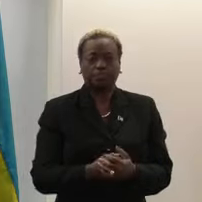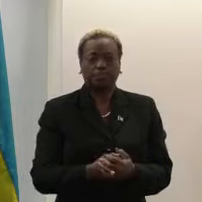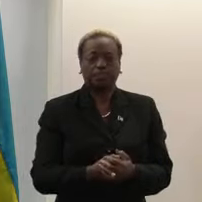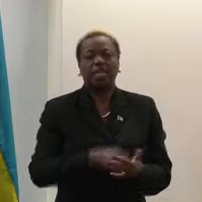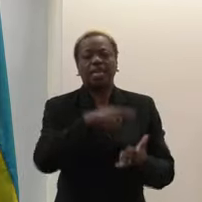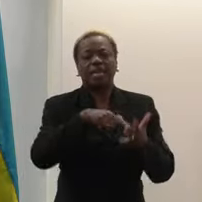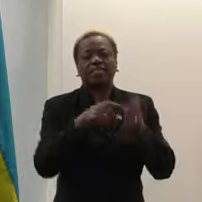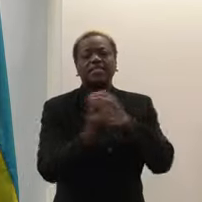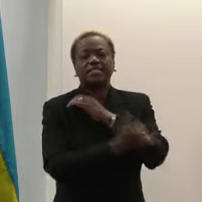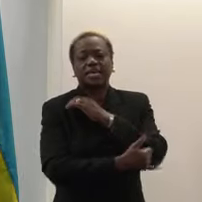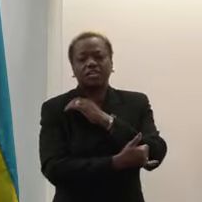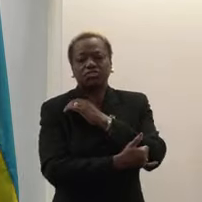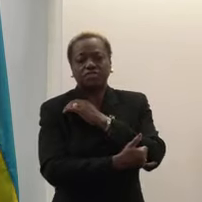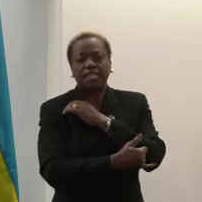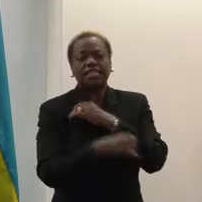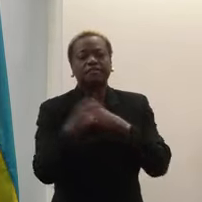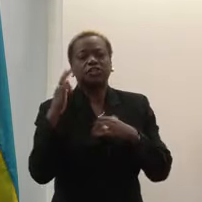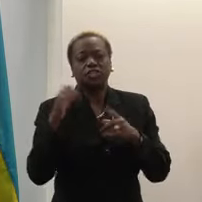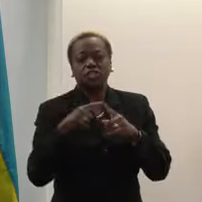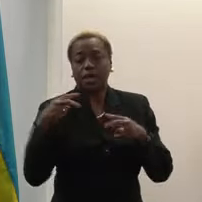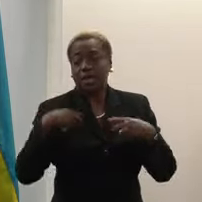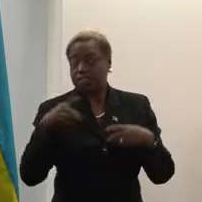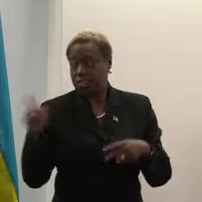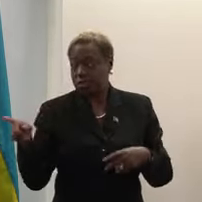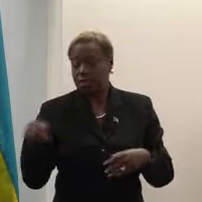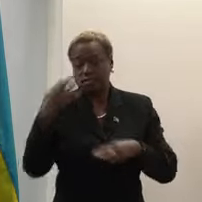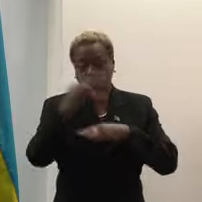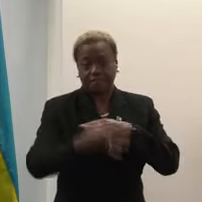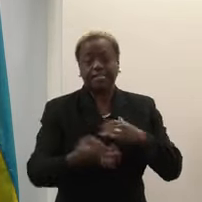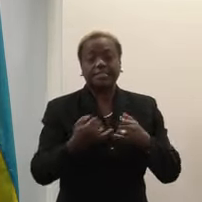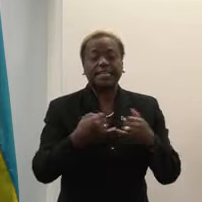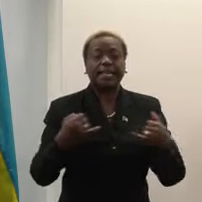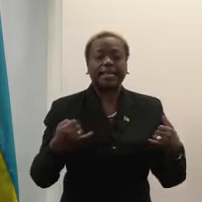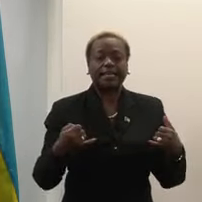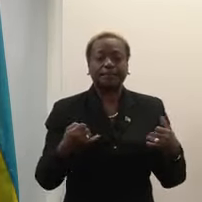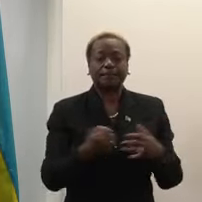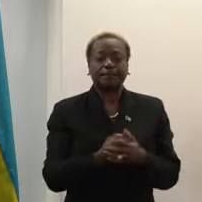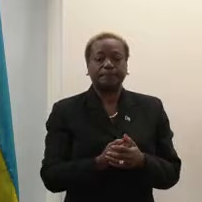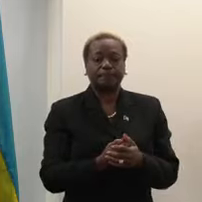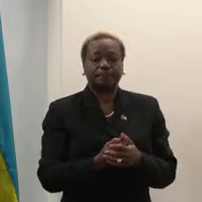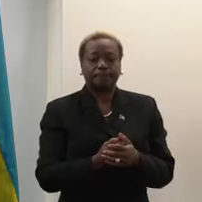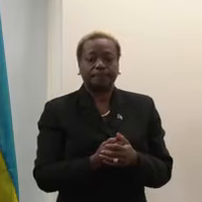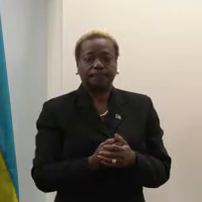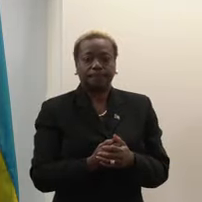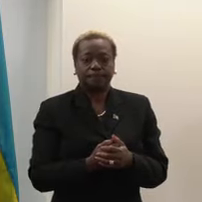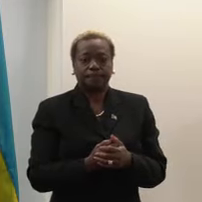This country is fortunate to have you on the front line.